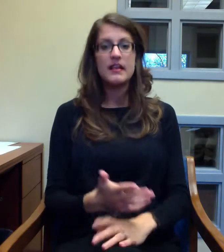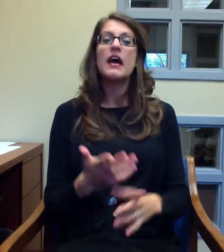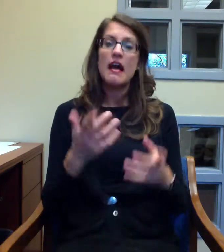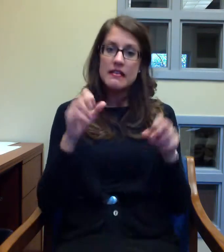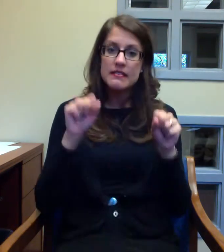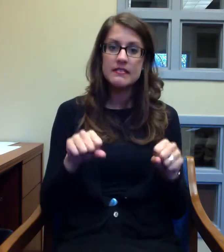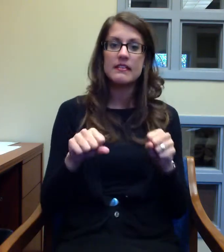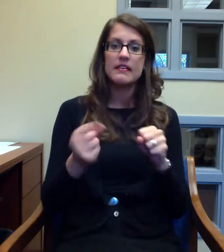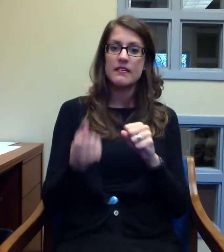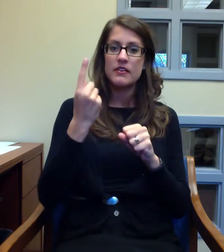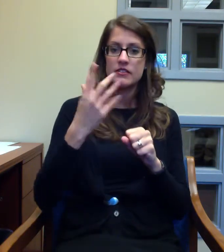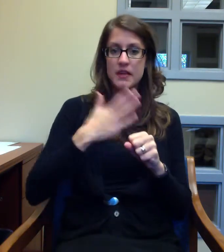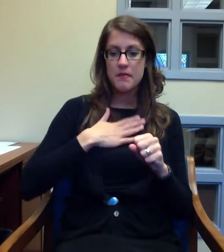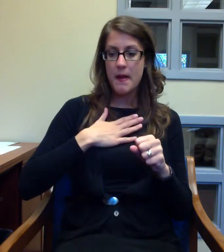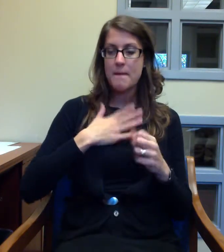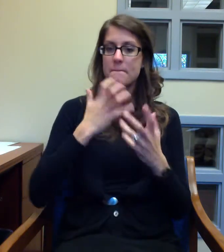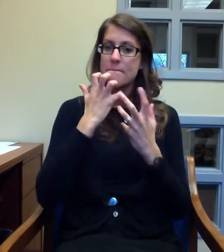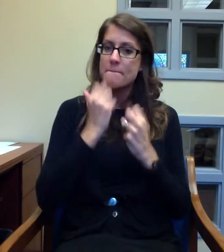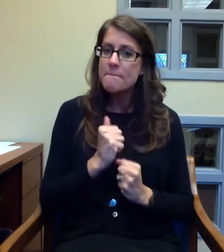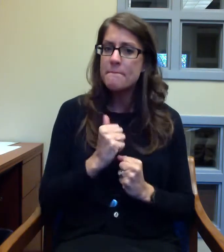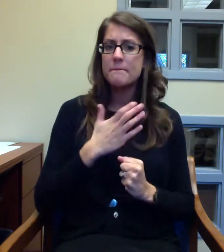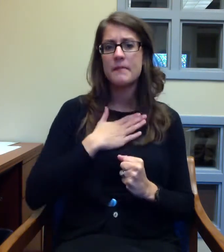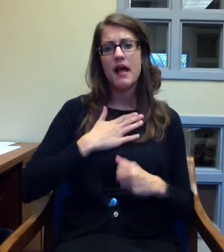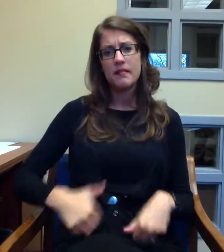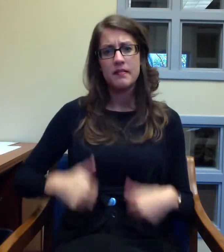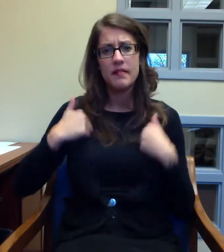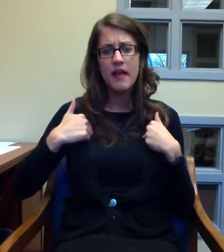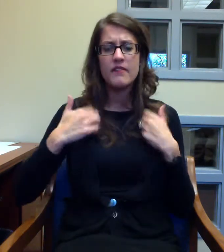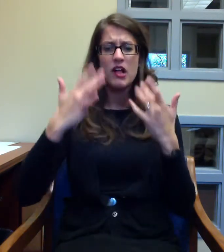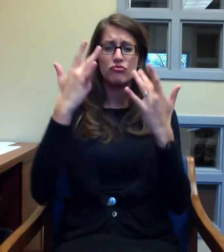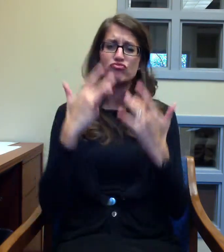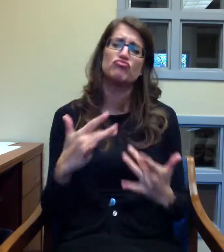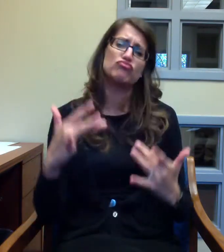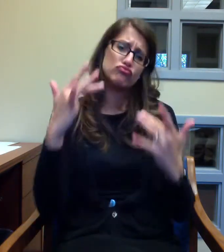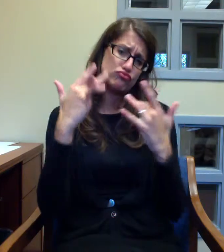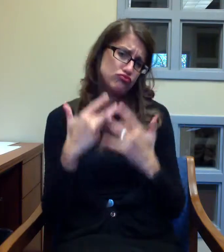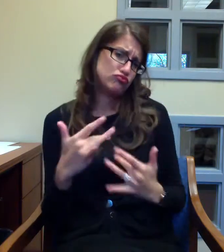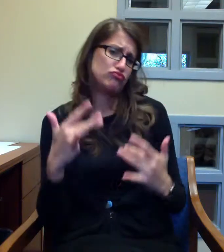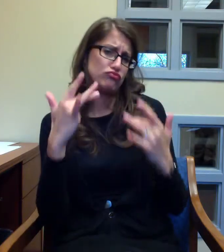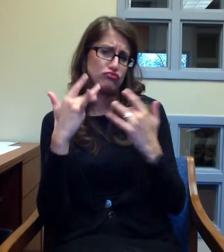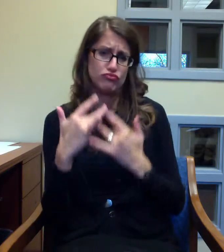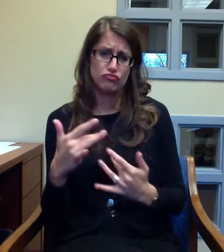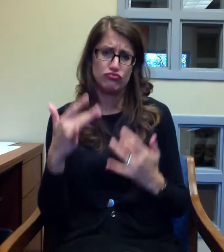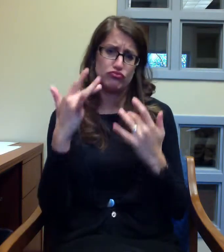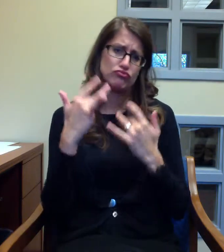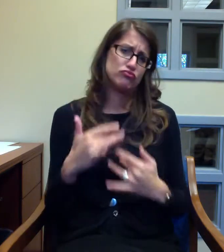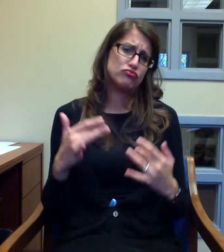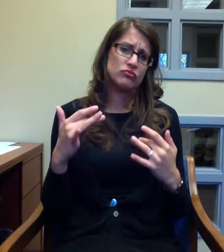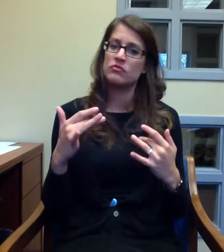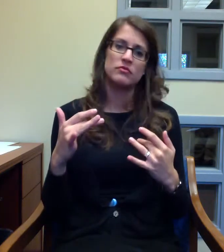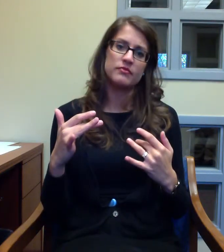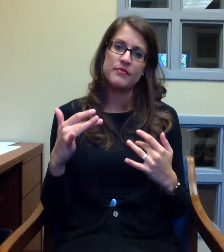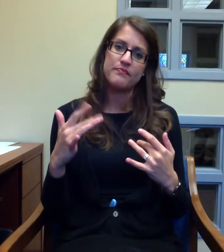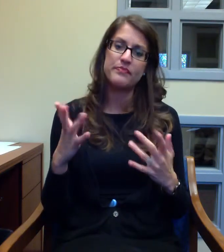ourselves. Not self-pity or self-indulgence, but a sense of understanding